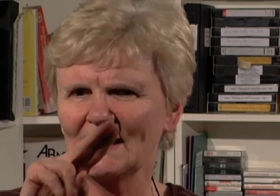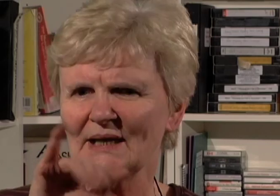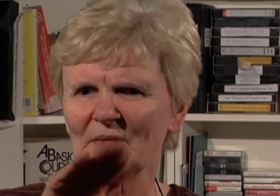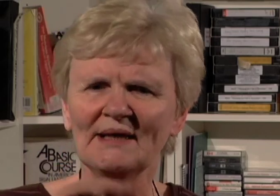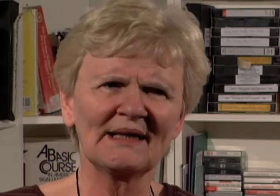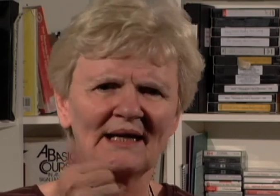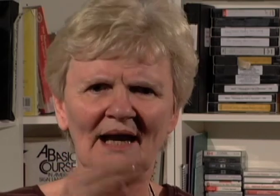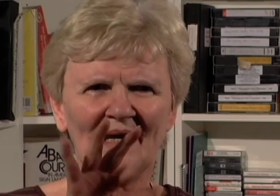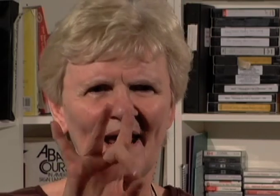to CNIB